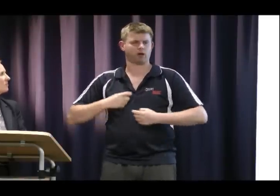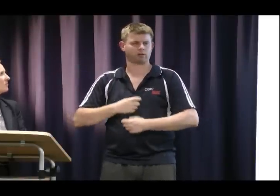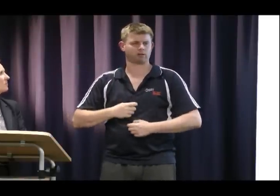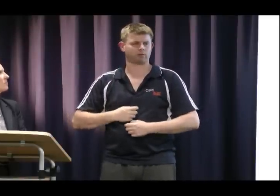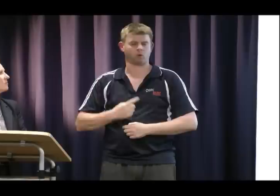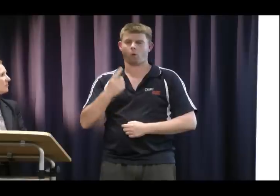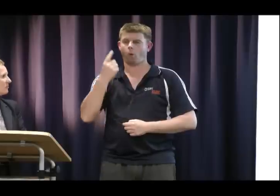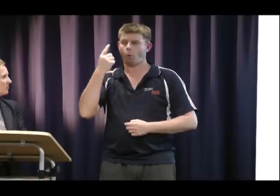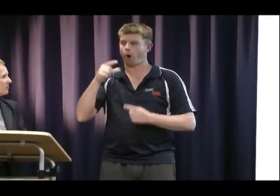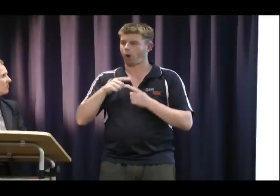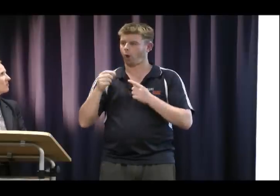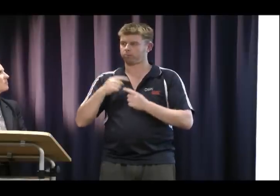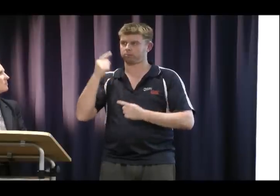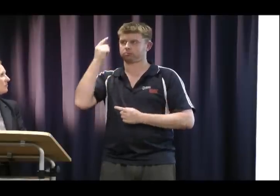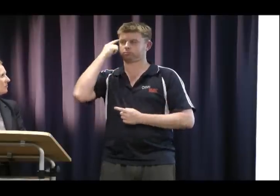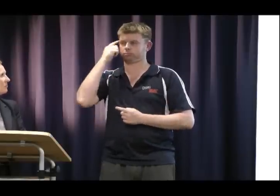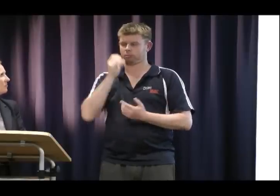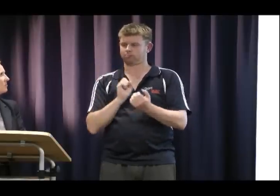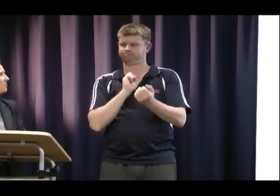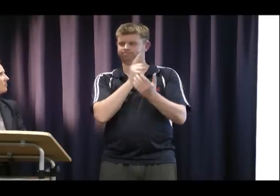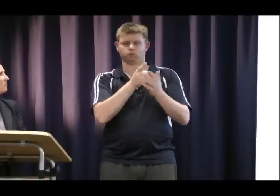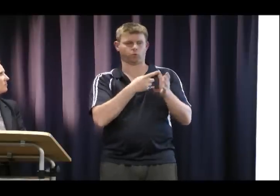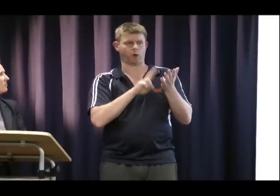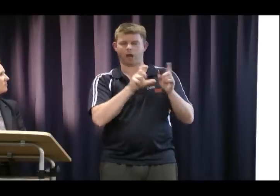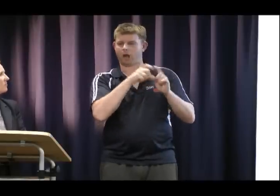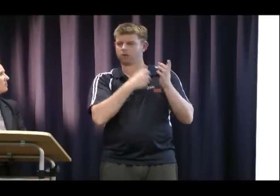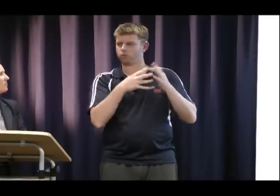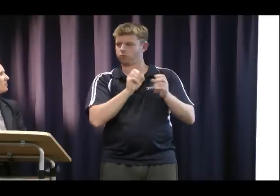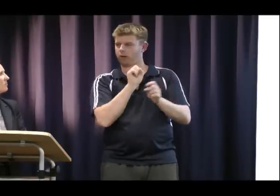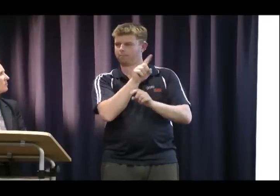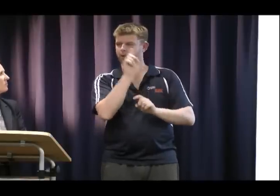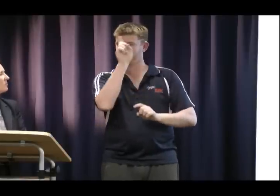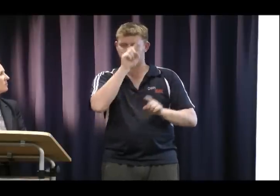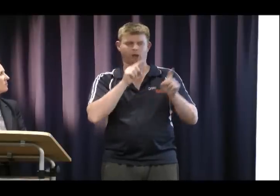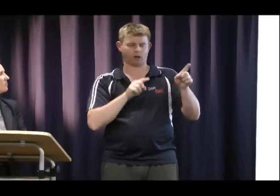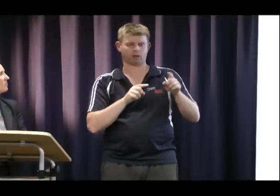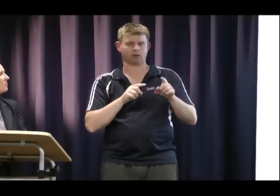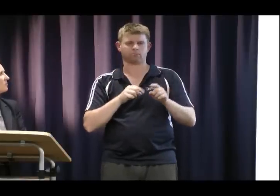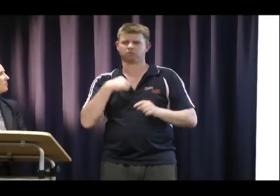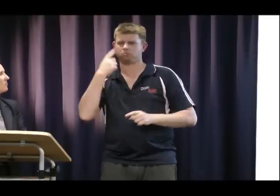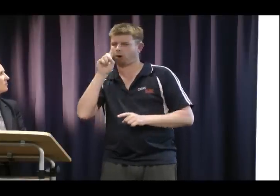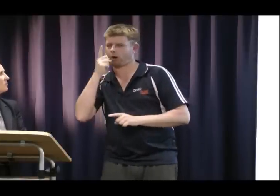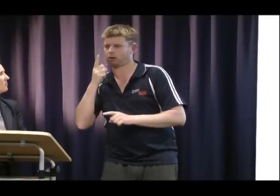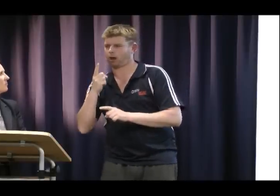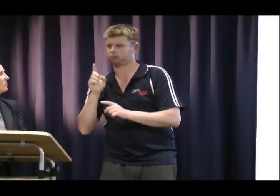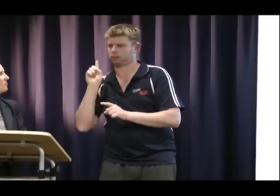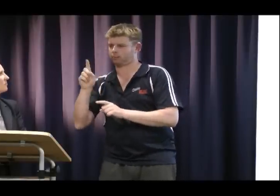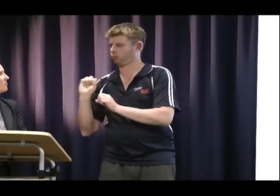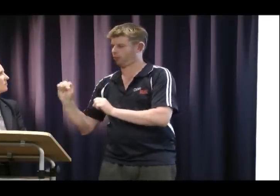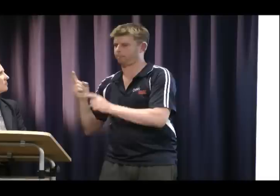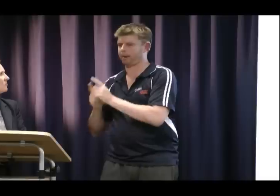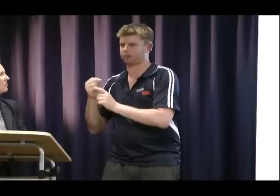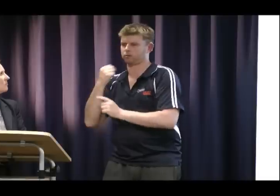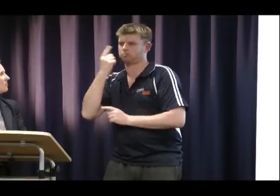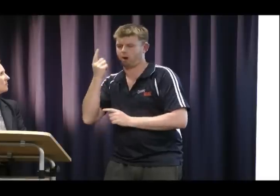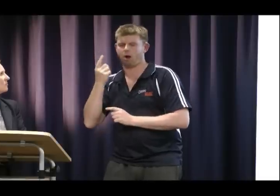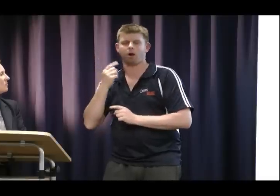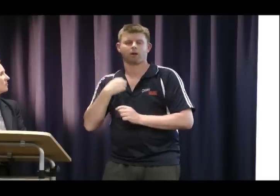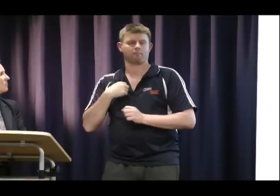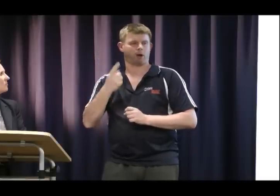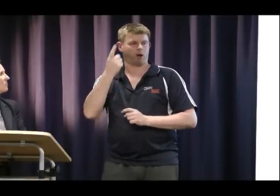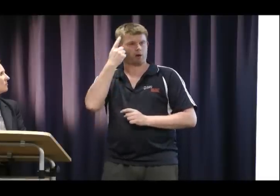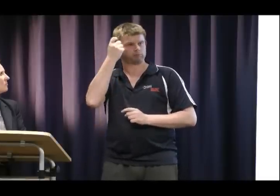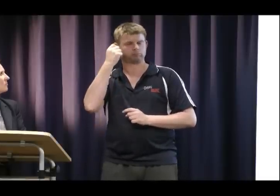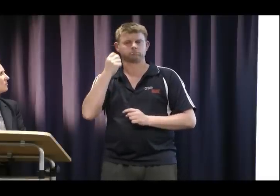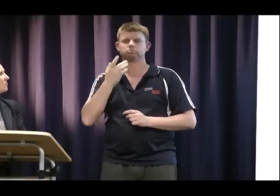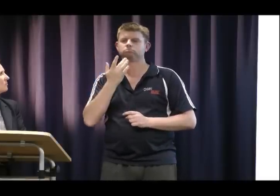already. It's very frustrating. So one option I'm thinking of is, I actually emailed Andrew today. I